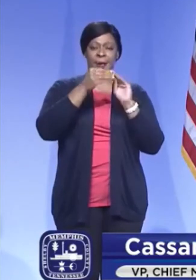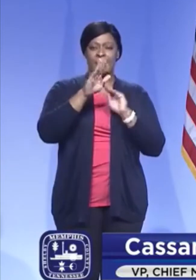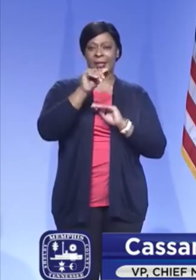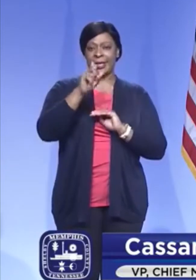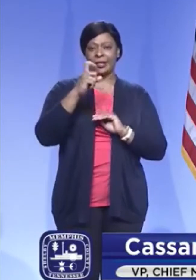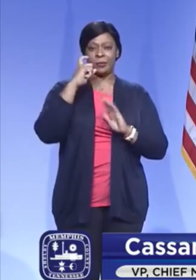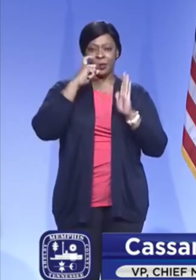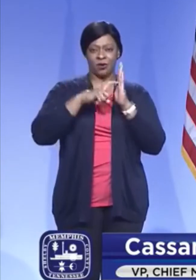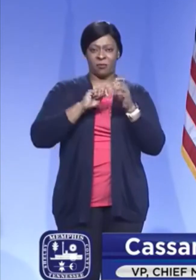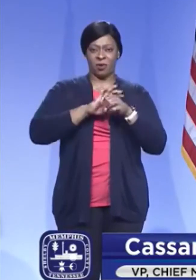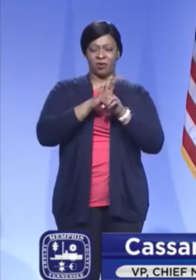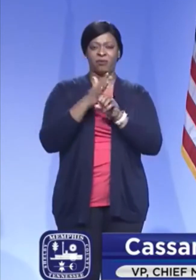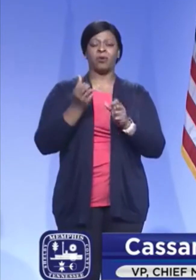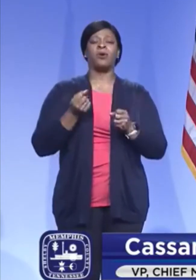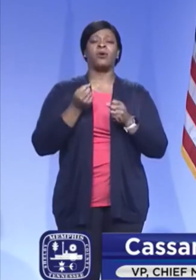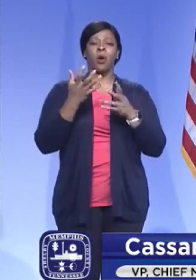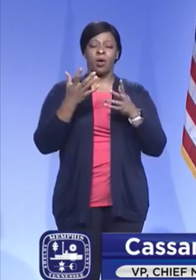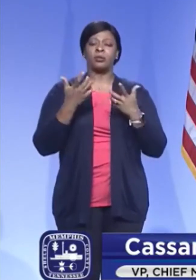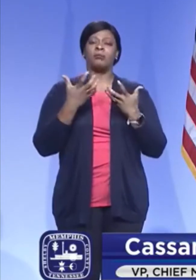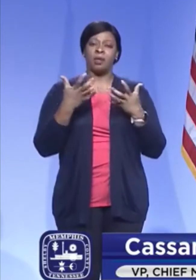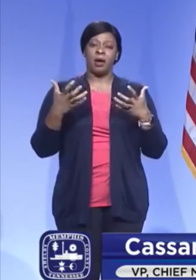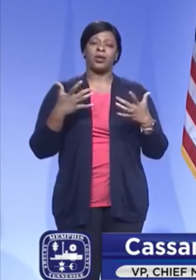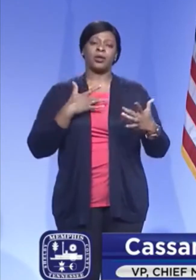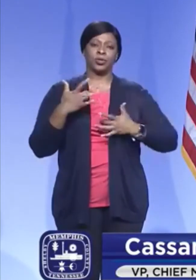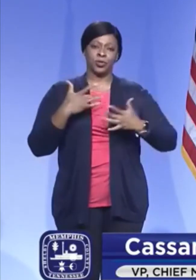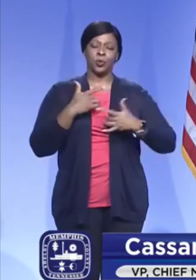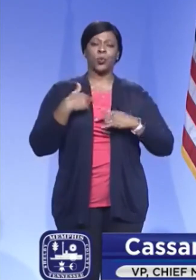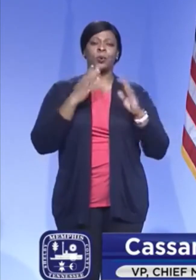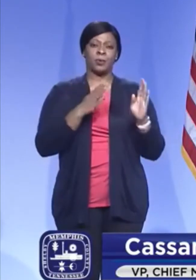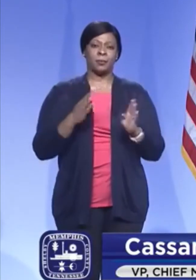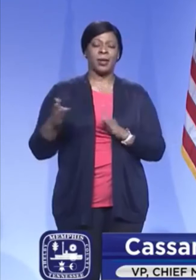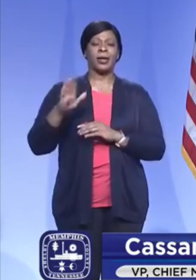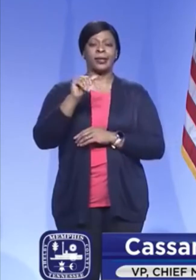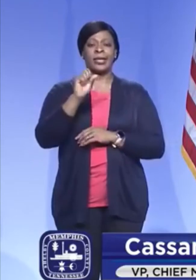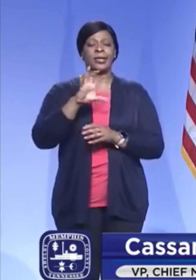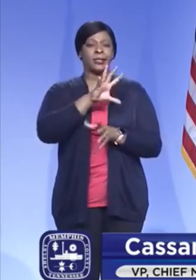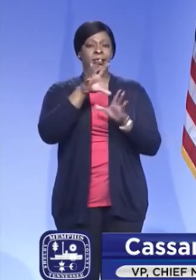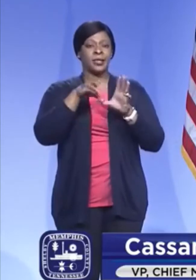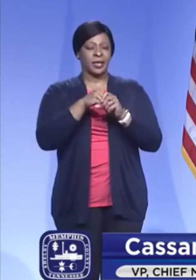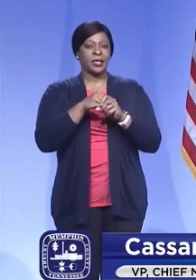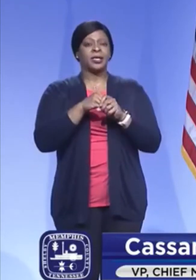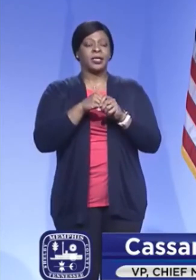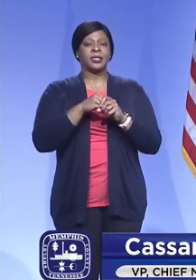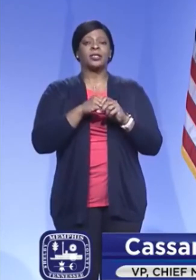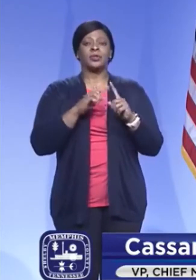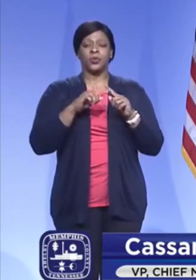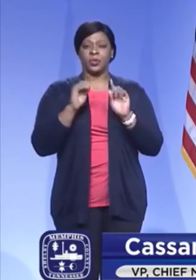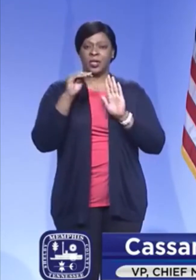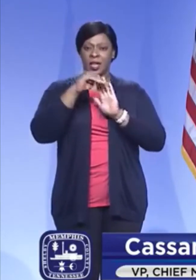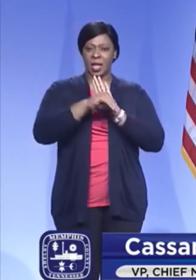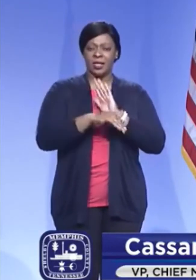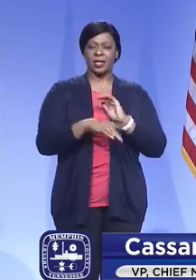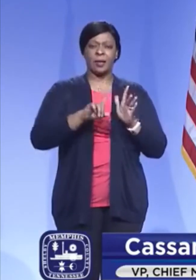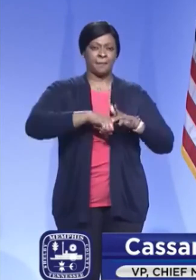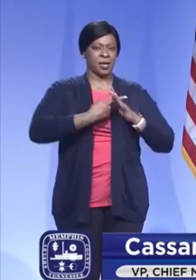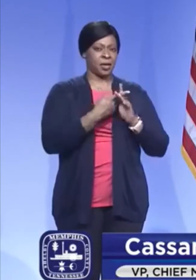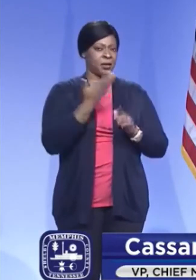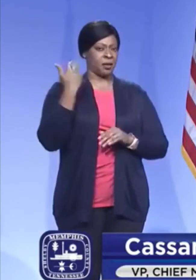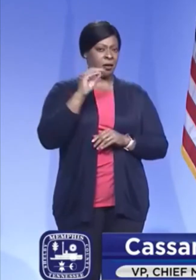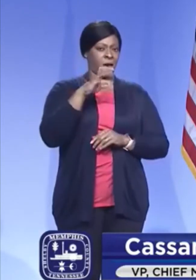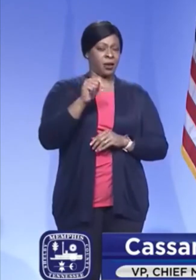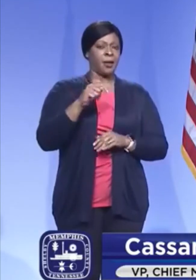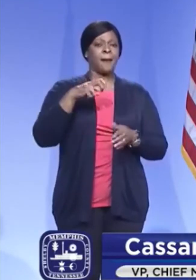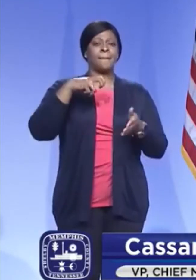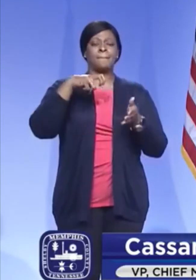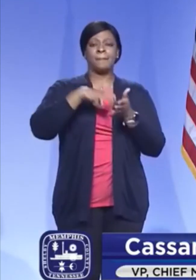now are definitely cause for concern, but we're prepared if cases continue to climb. Towards the beginning of October, Methodist